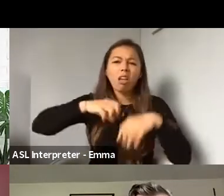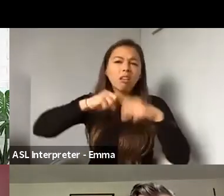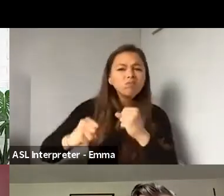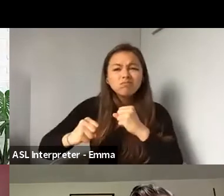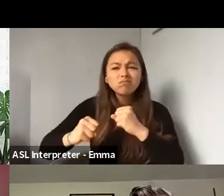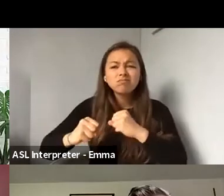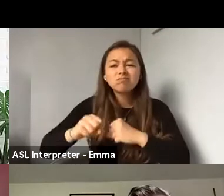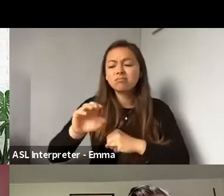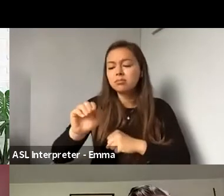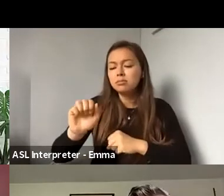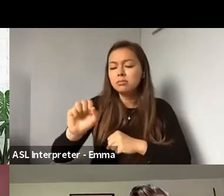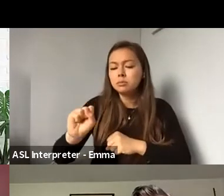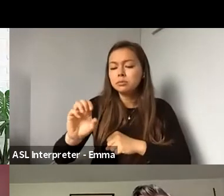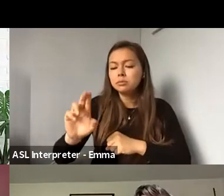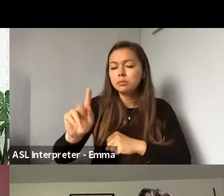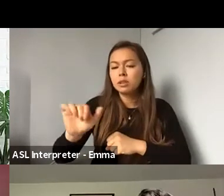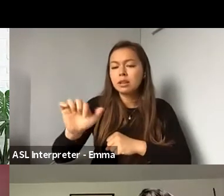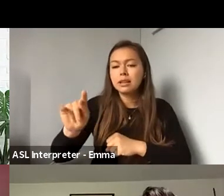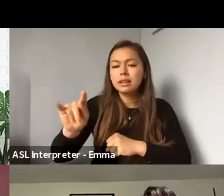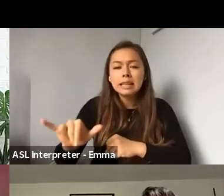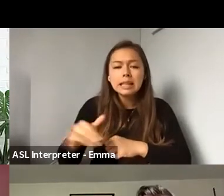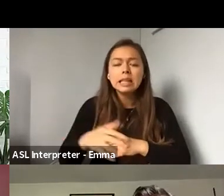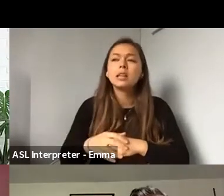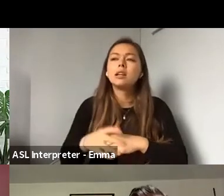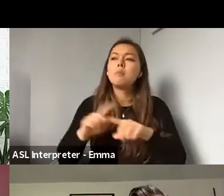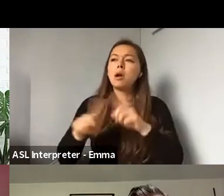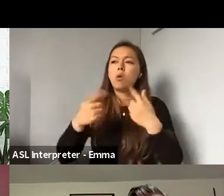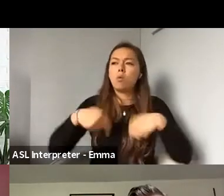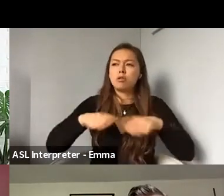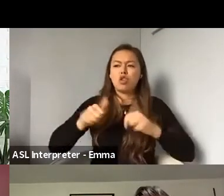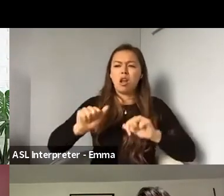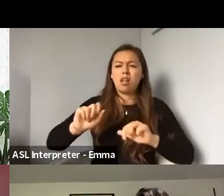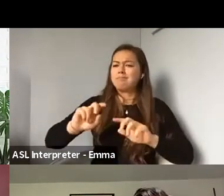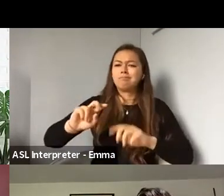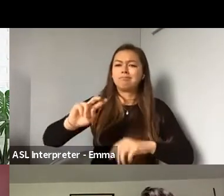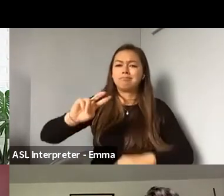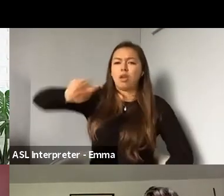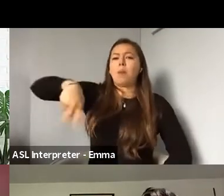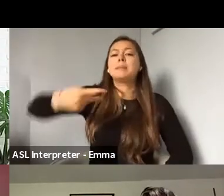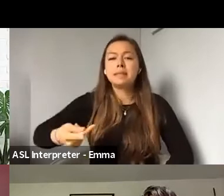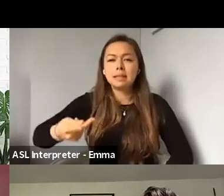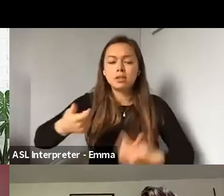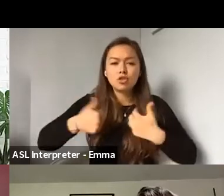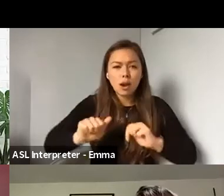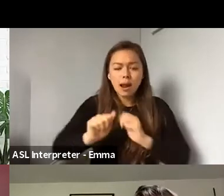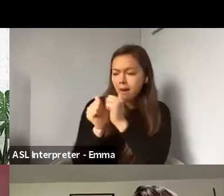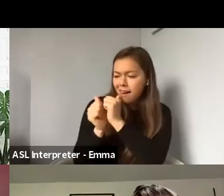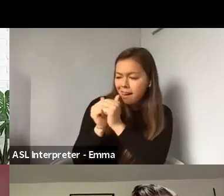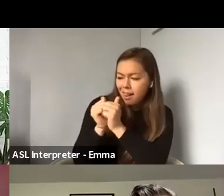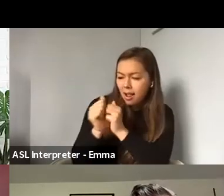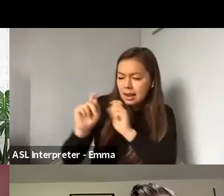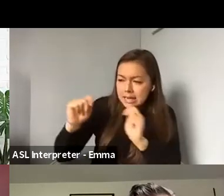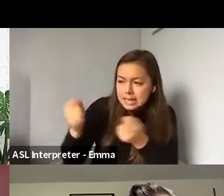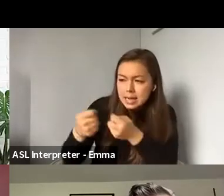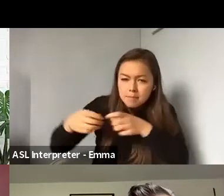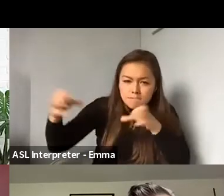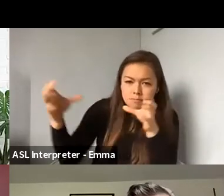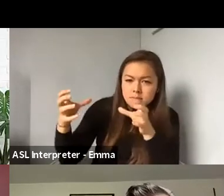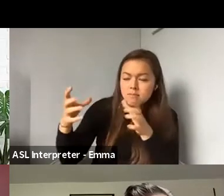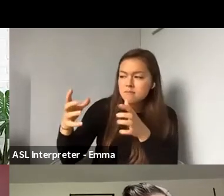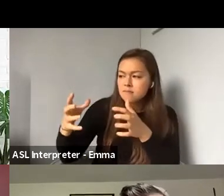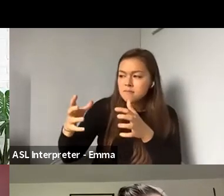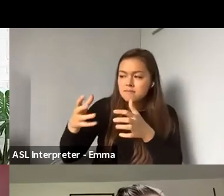together in a space together, have teams and a competition, but not that be the center focus of like what